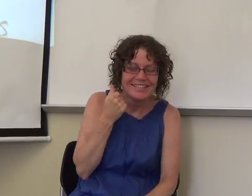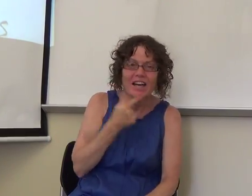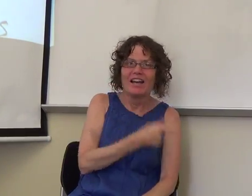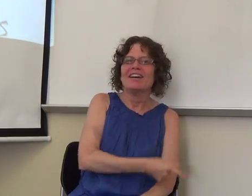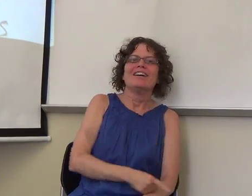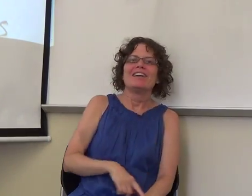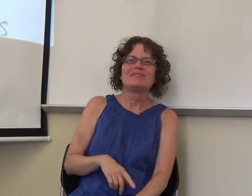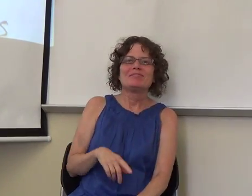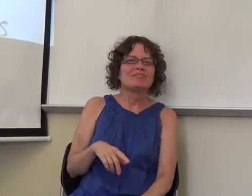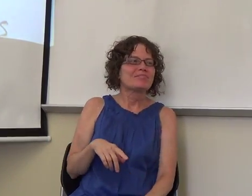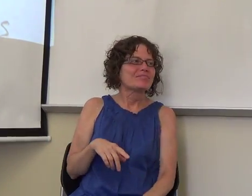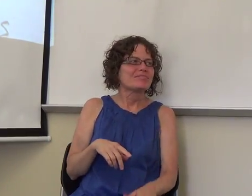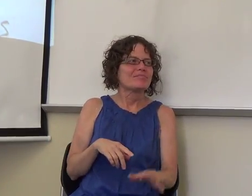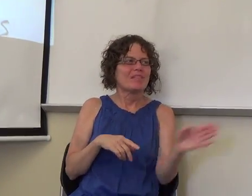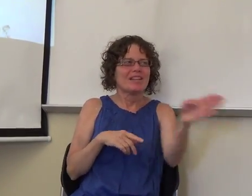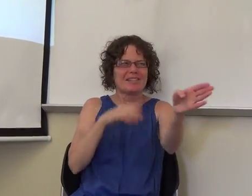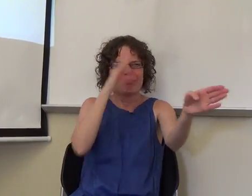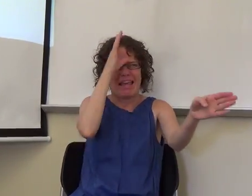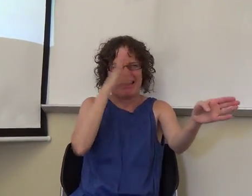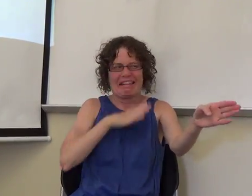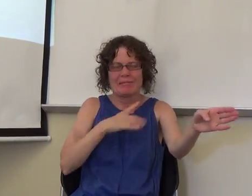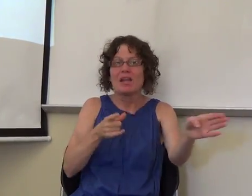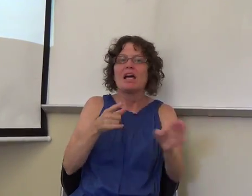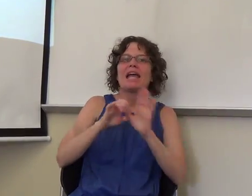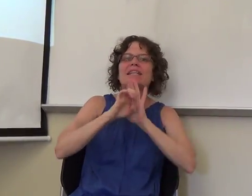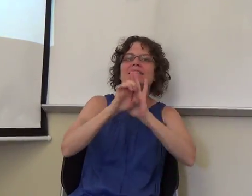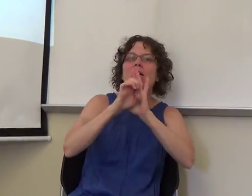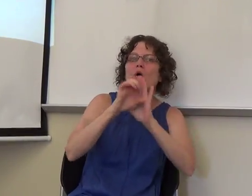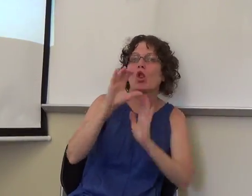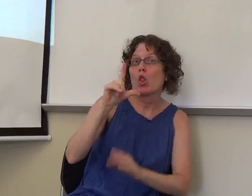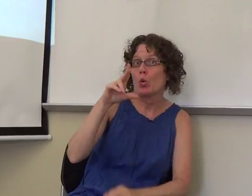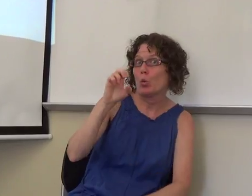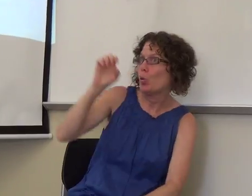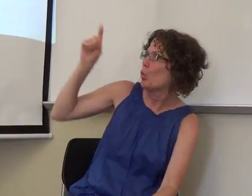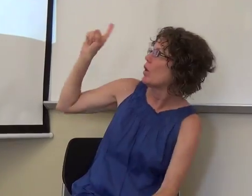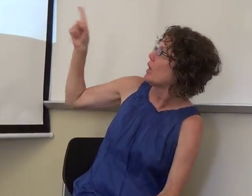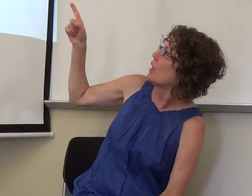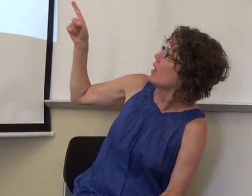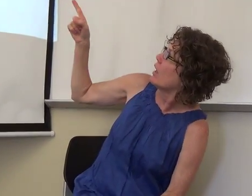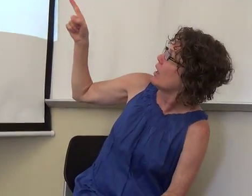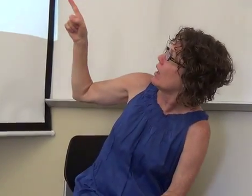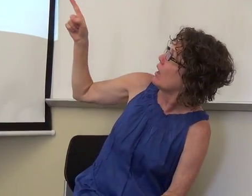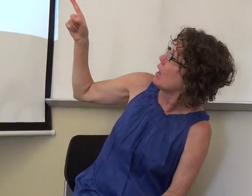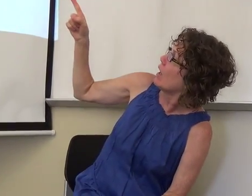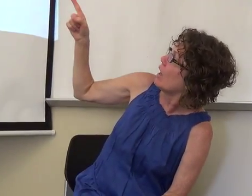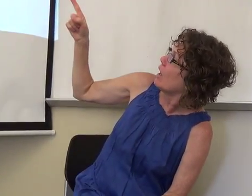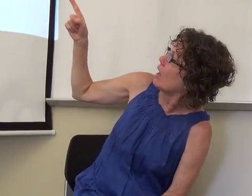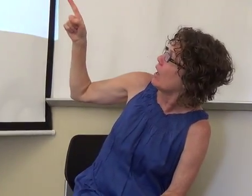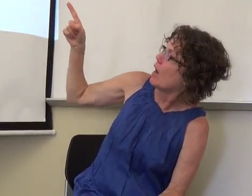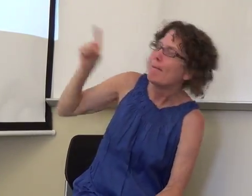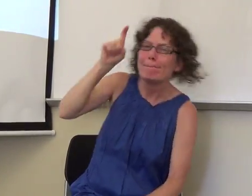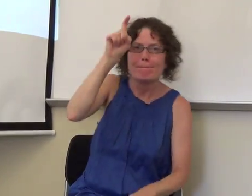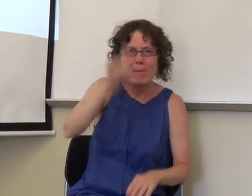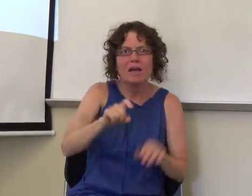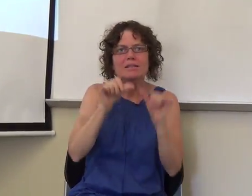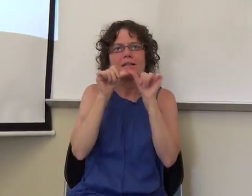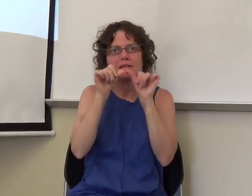Okay. Rolex, man. This is an example clue. You have to read the rest of it. You have to